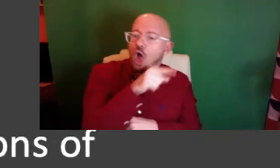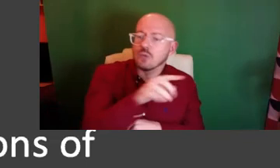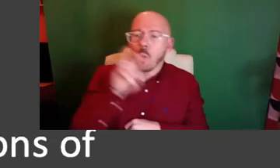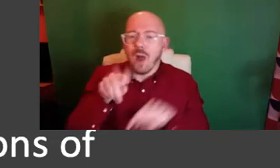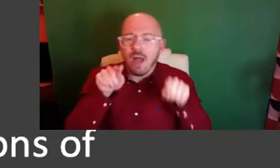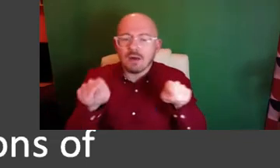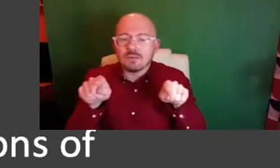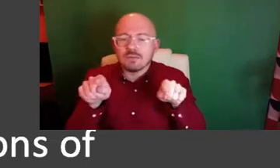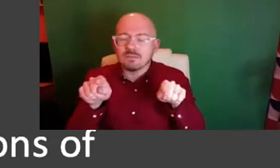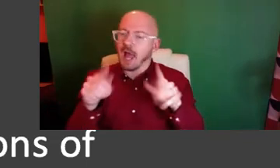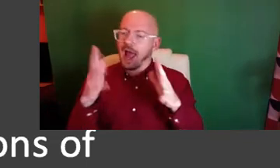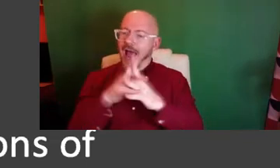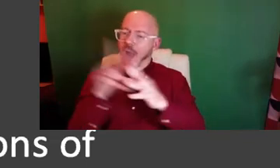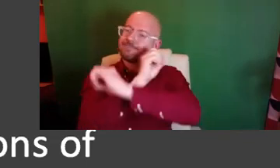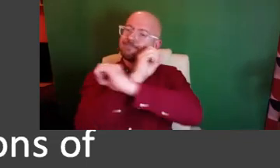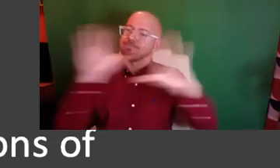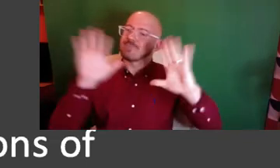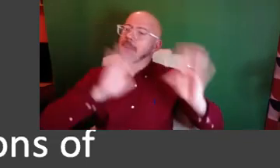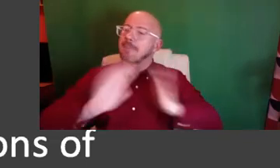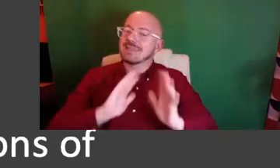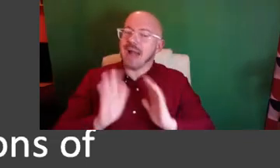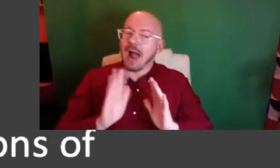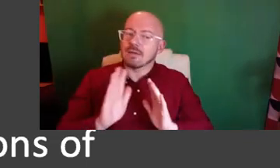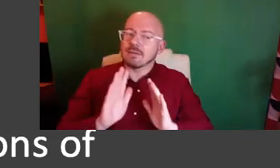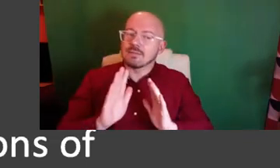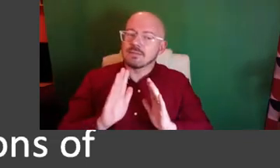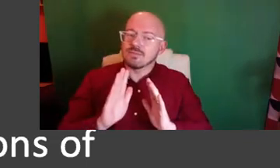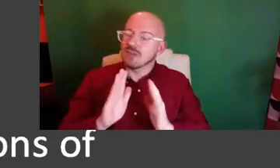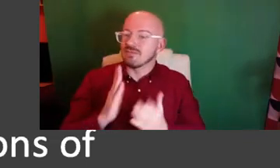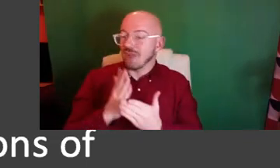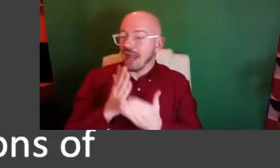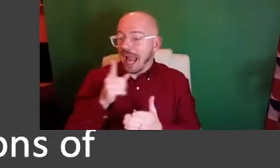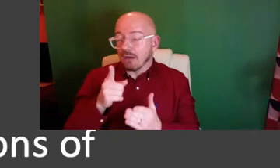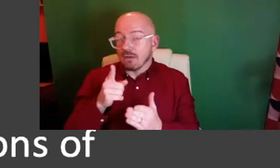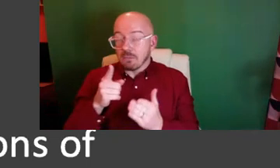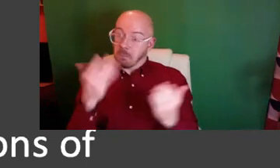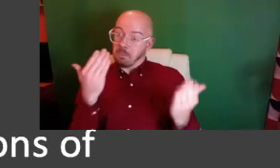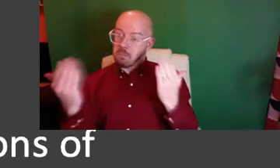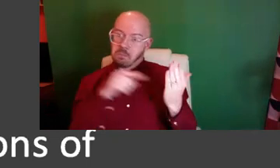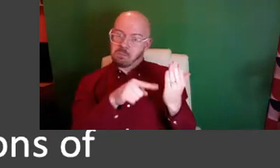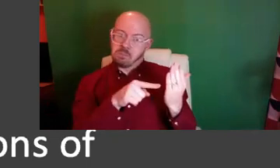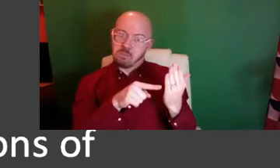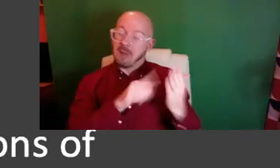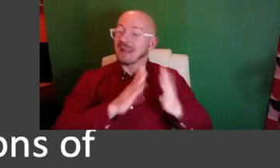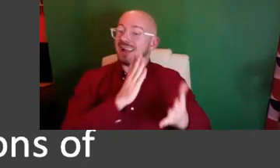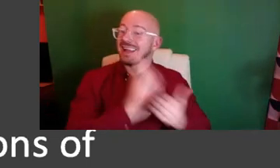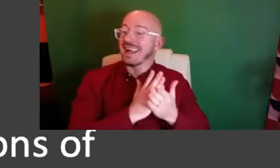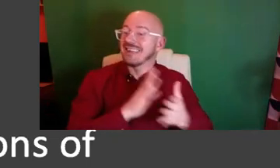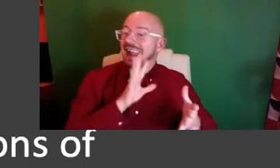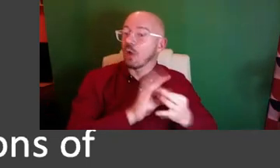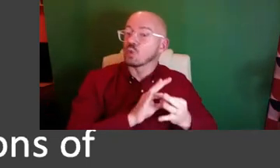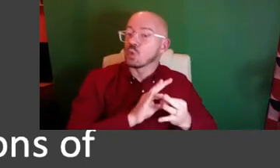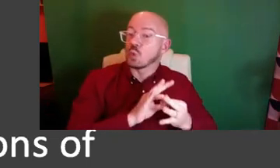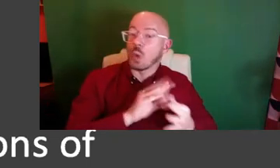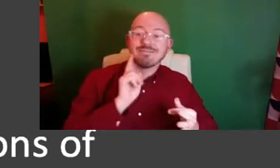How do key stakeholders in Scotland and Wales conceptualise BSL in terms of deaf, disabled and